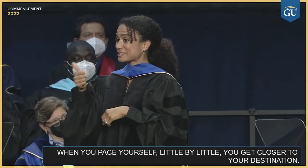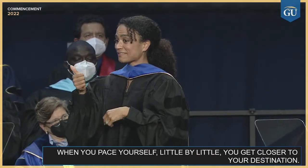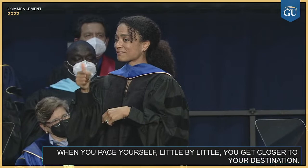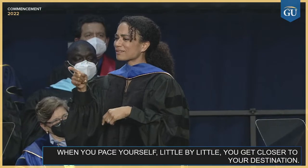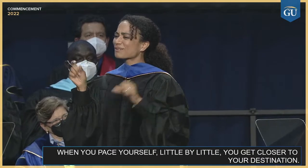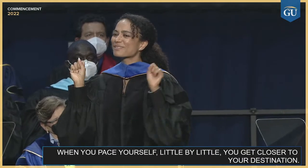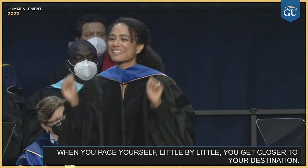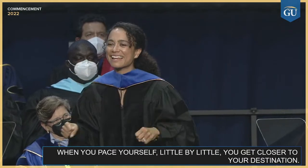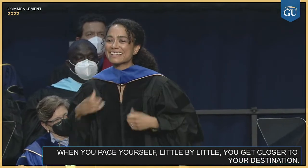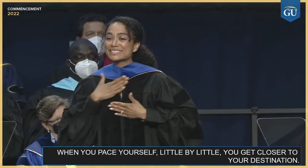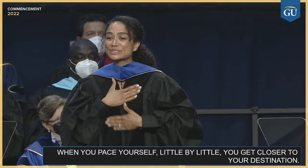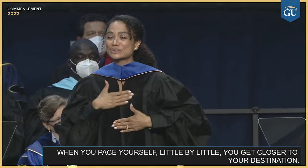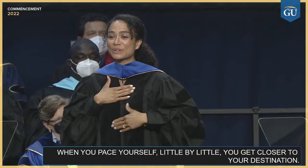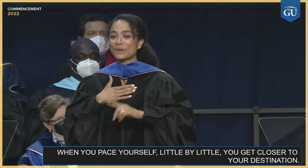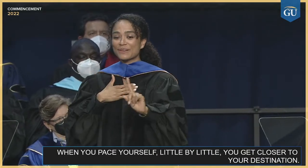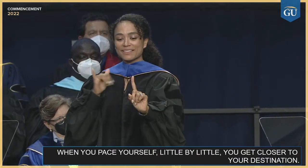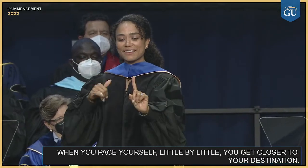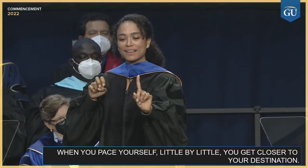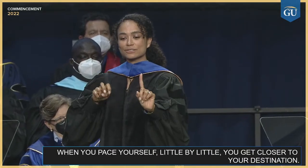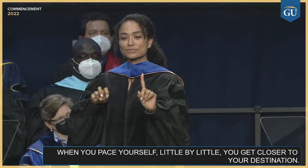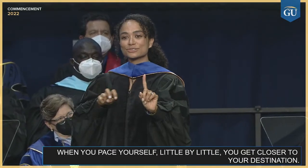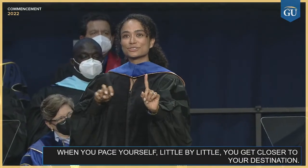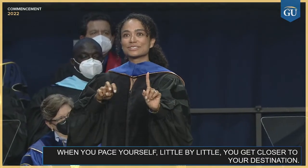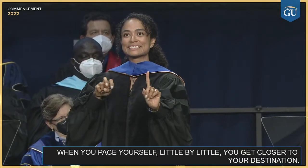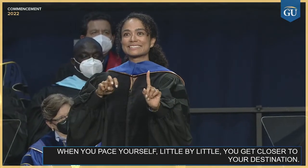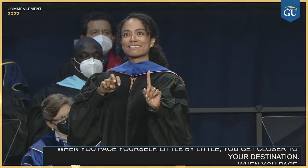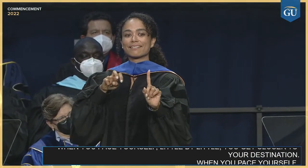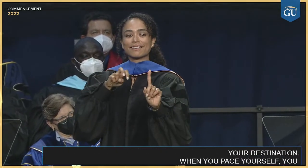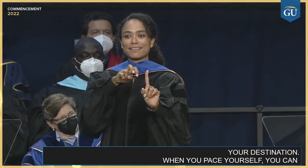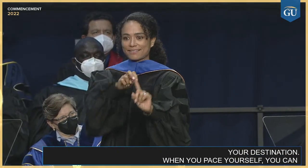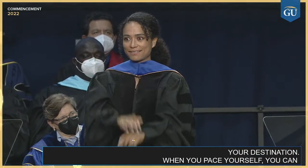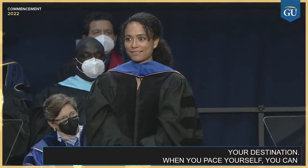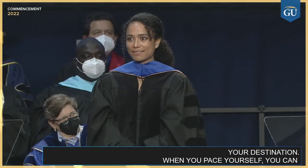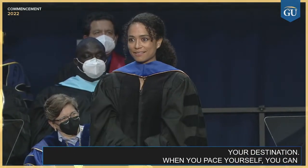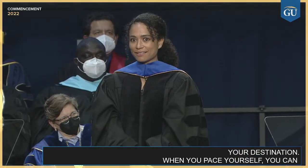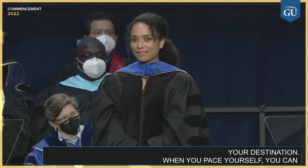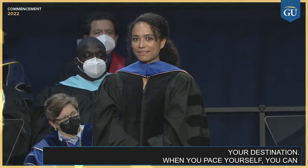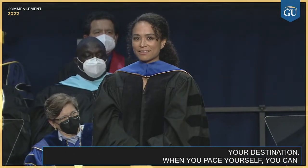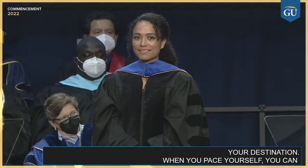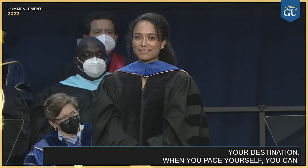When you pace yourself, you can actually enjoy the journey.